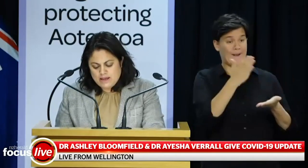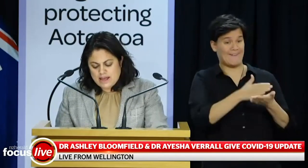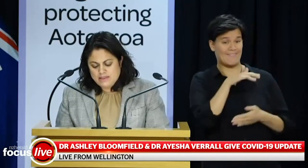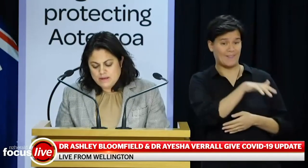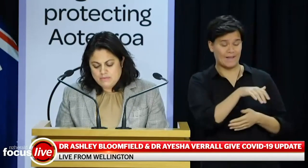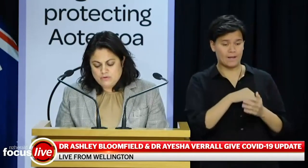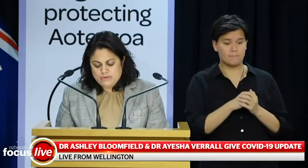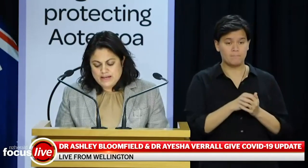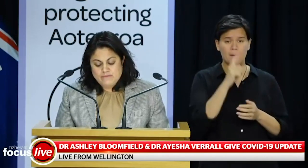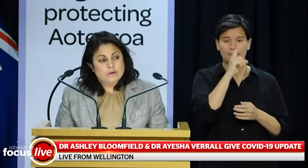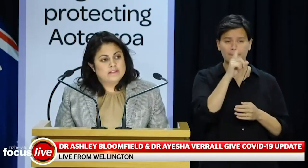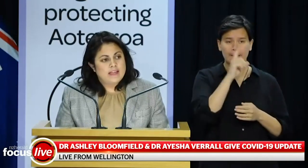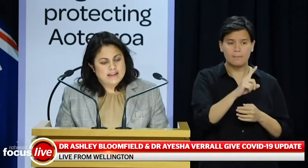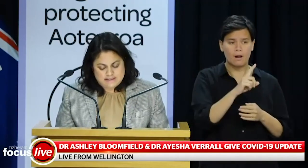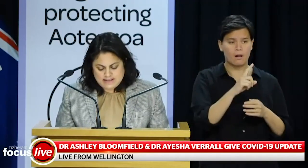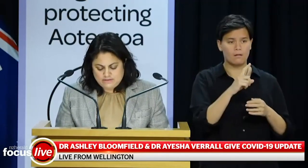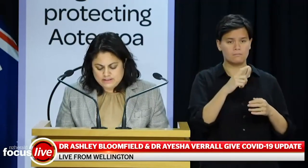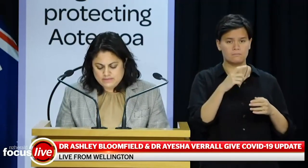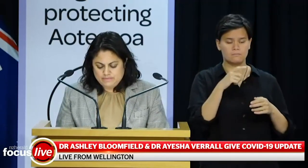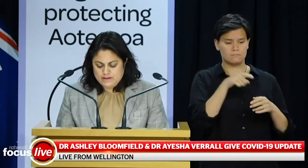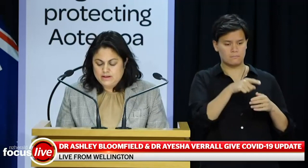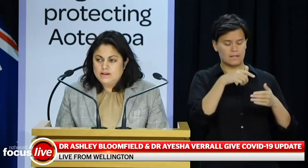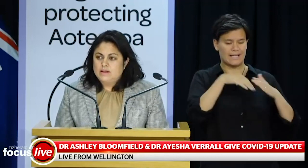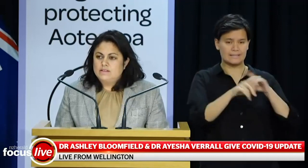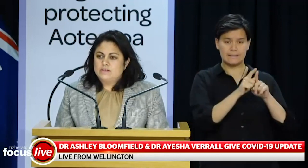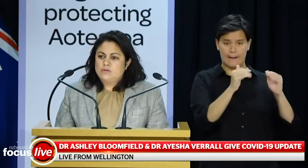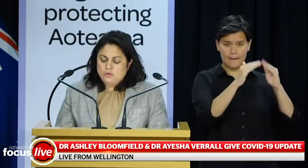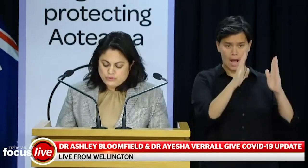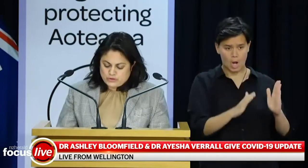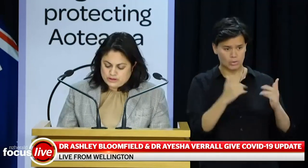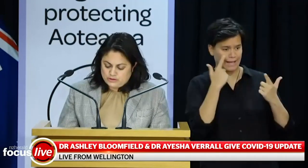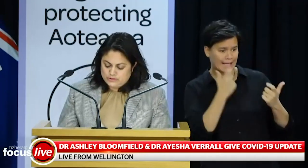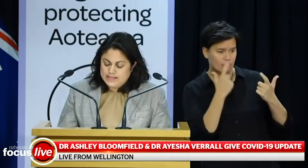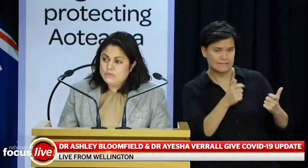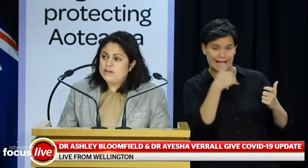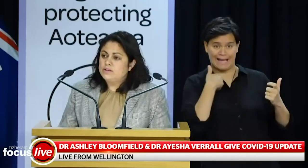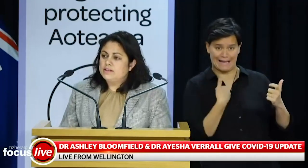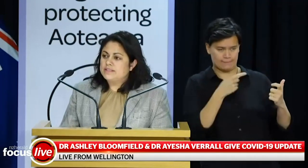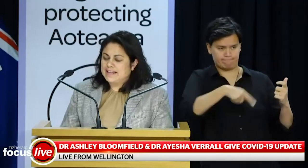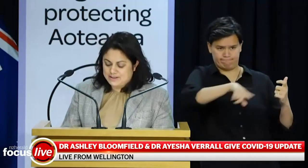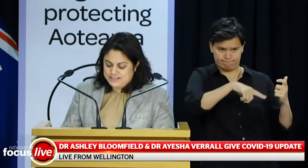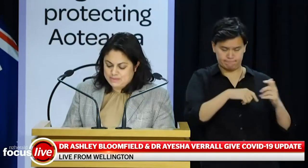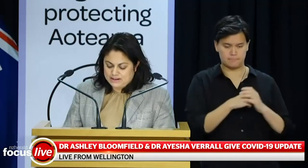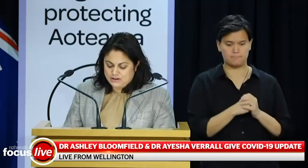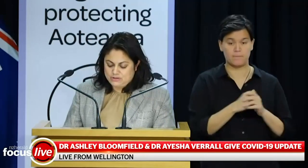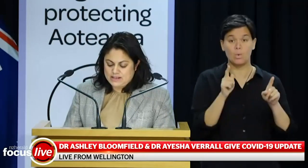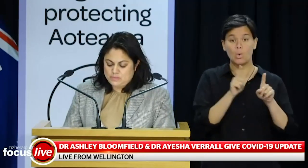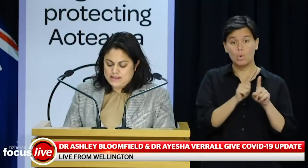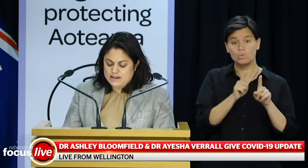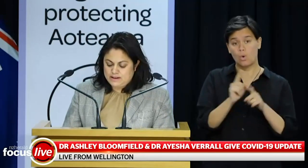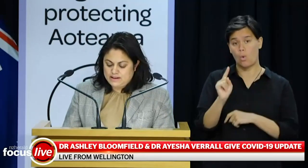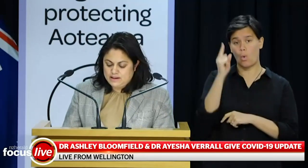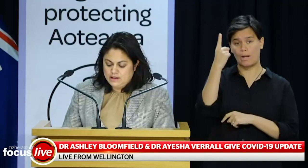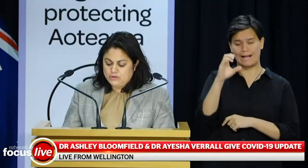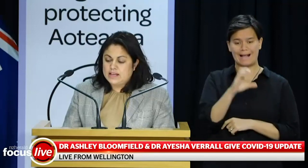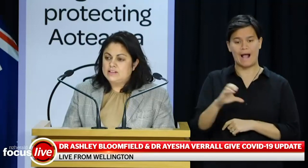whānau, and the people they live with and their carers. This group also includes anyone who lives in Counties Manukau